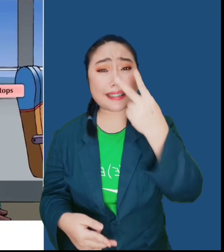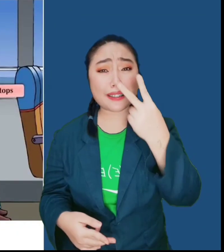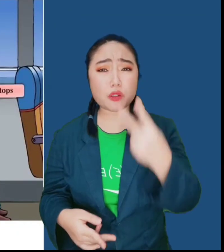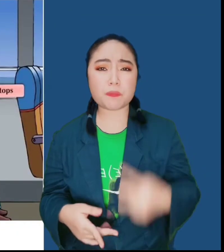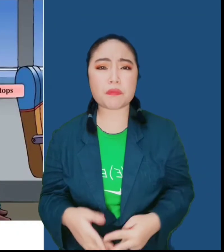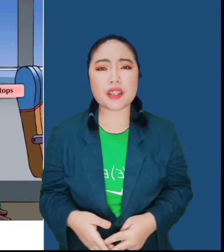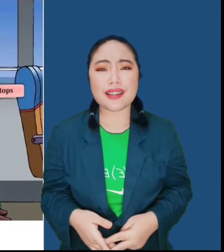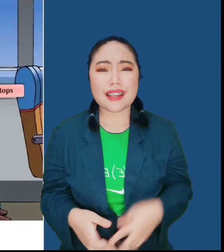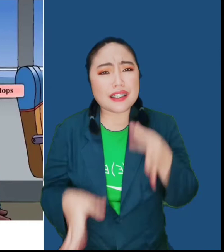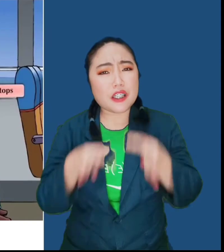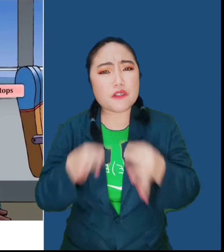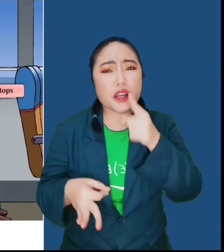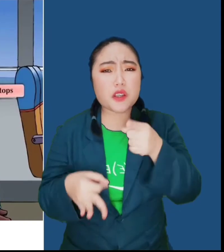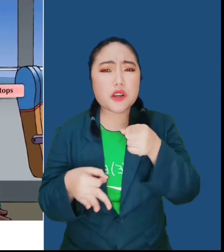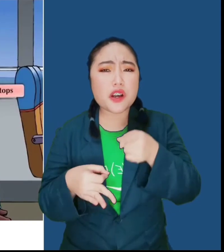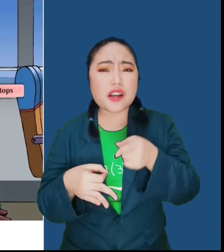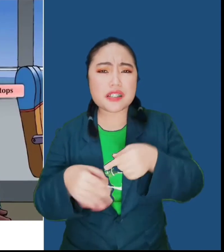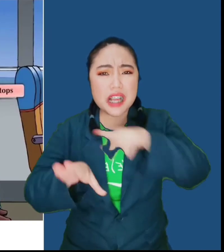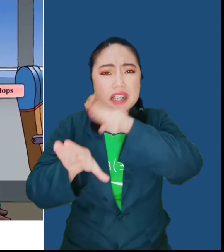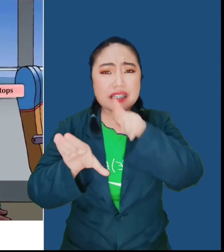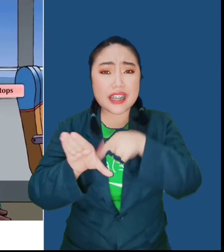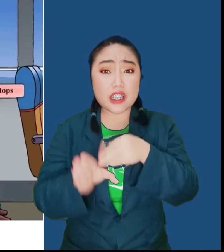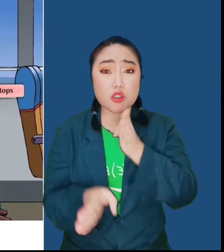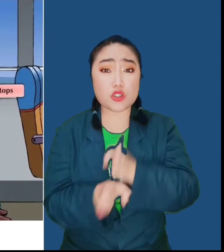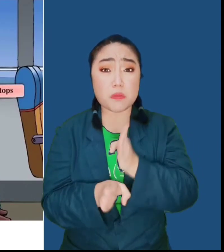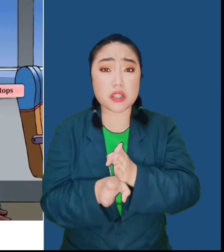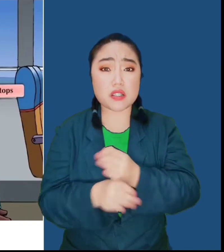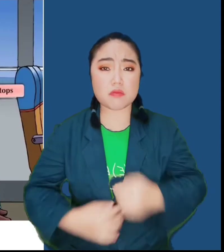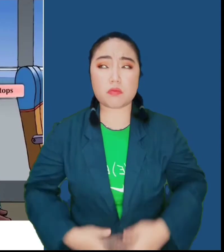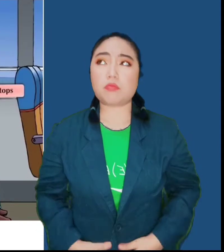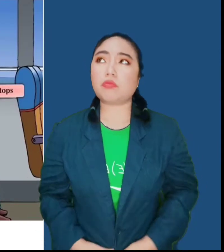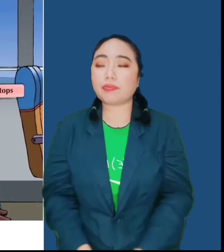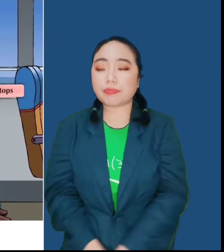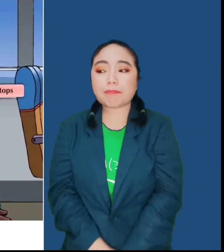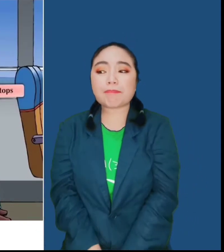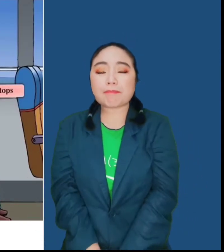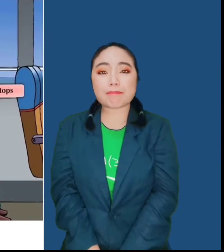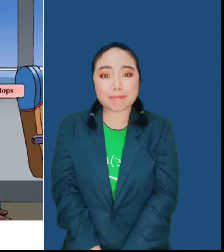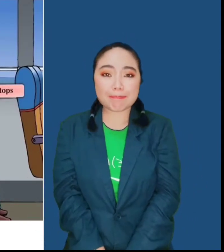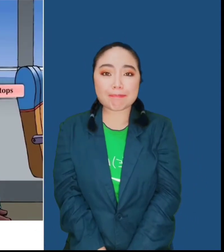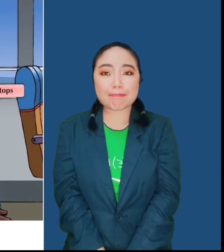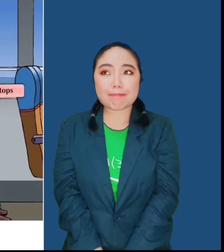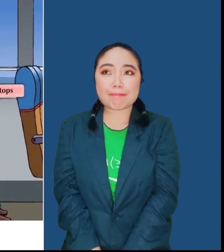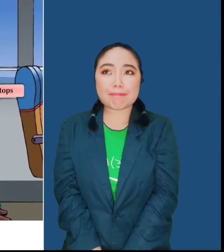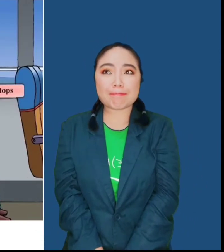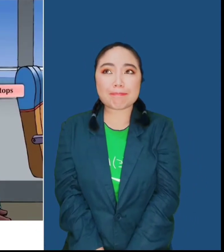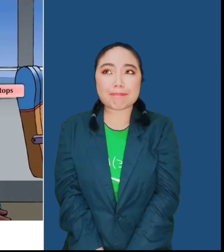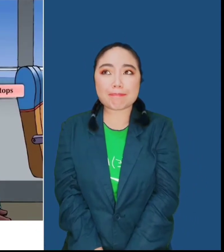So see, if you are riding in a bus, you would be like this.